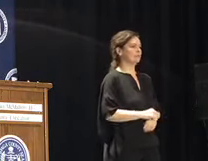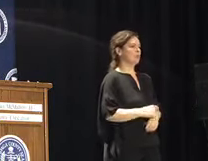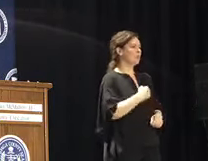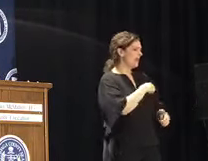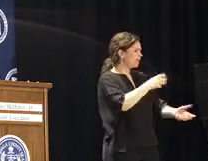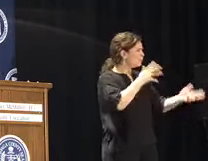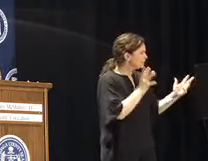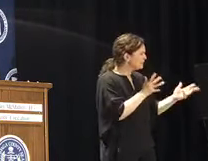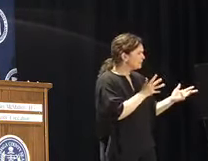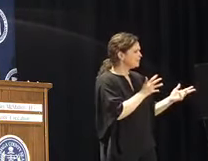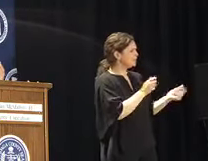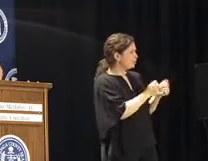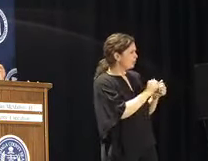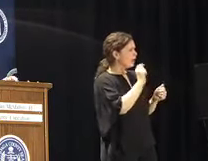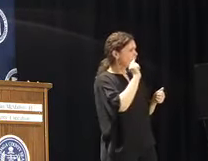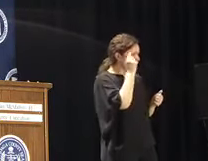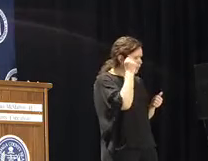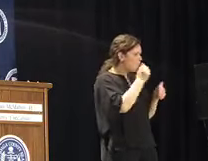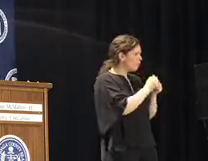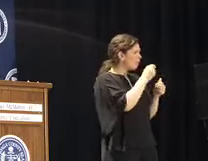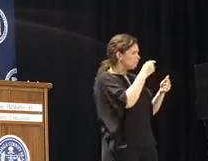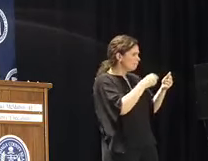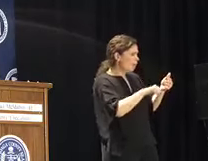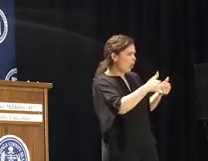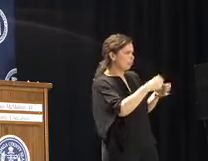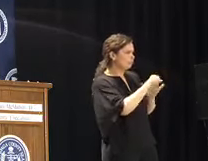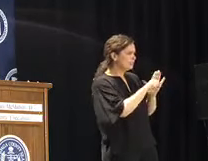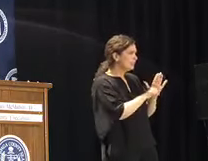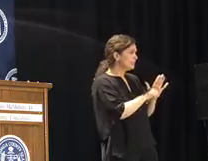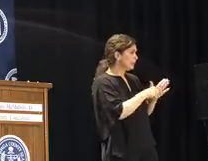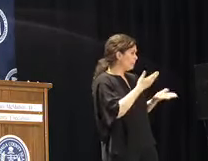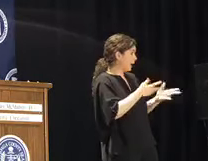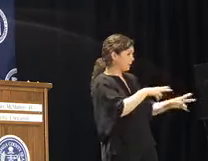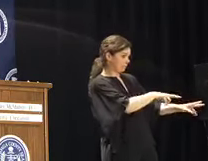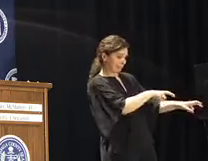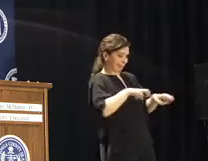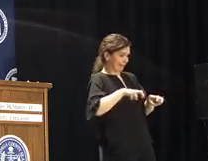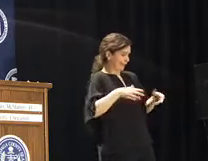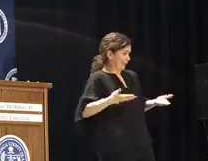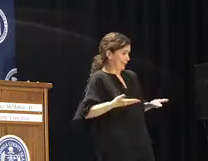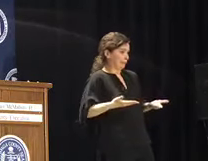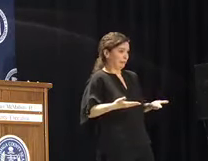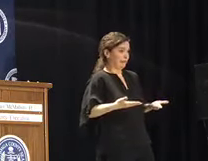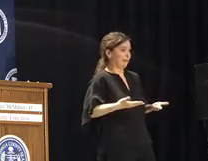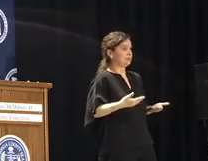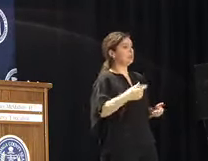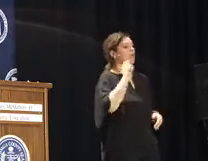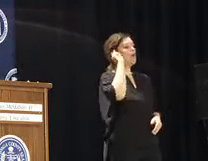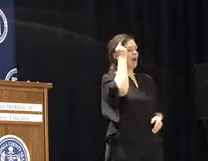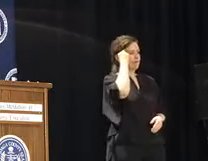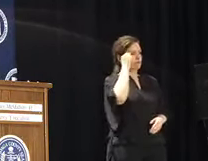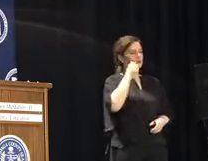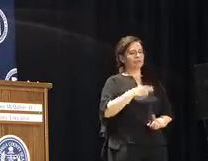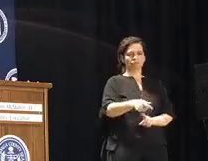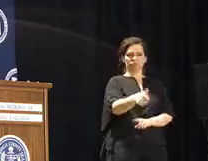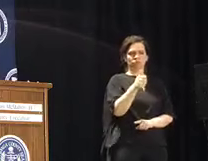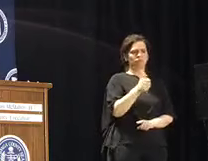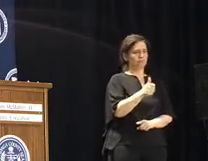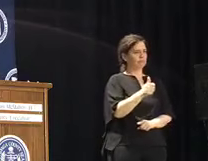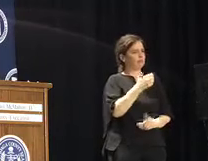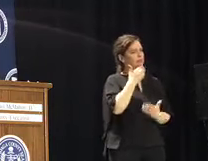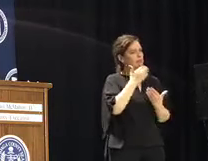like, and so we can work that into our planning. And certainly the governor's team was receptive to that message. Rensselaer County